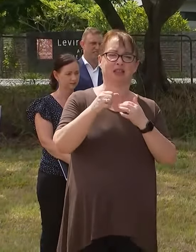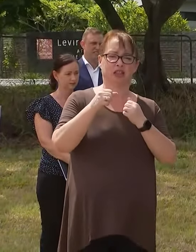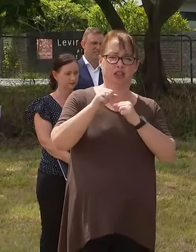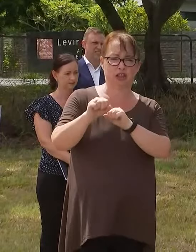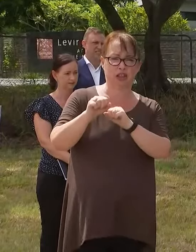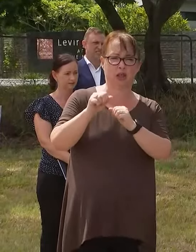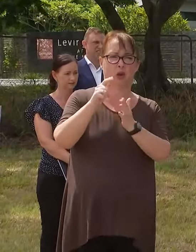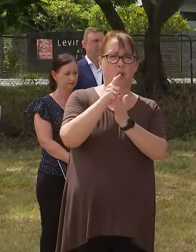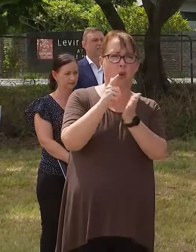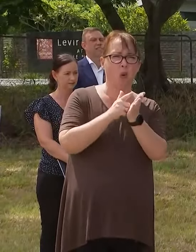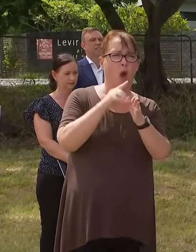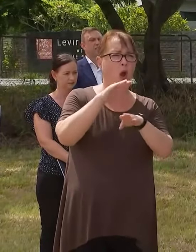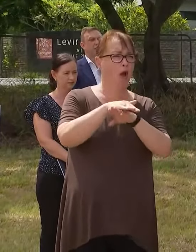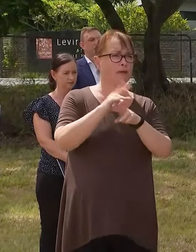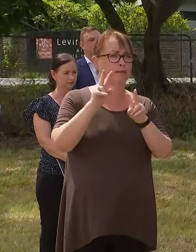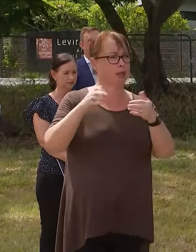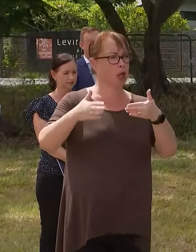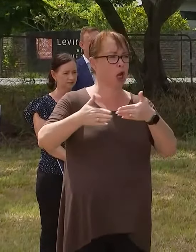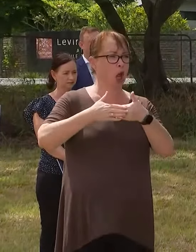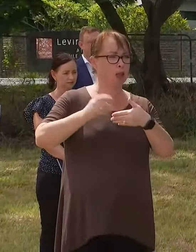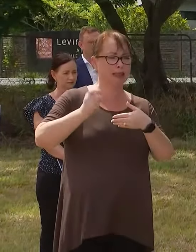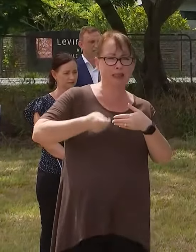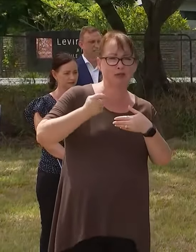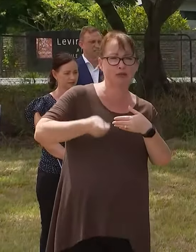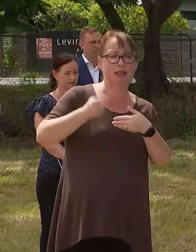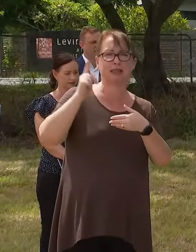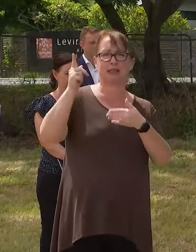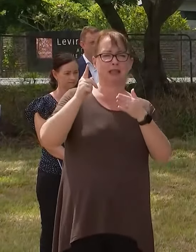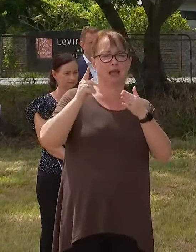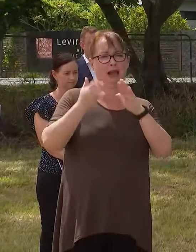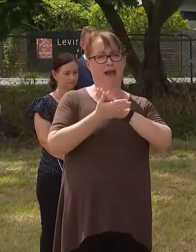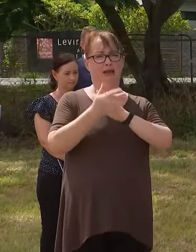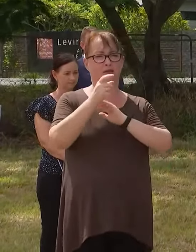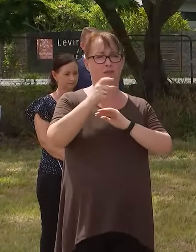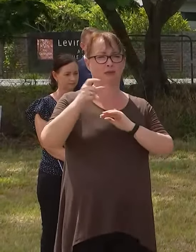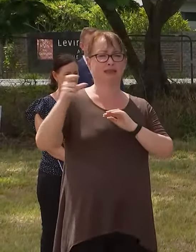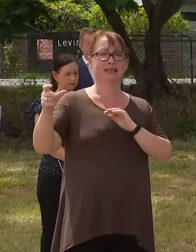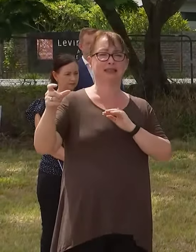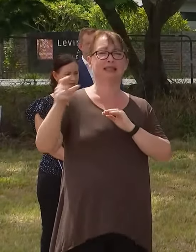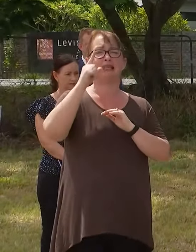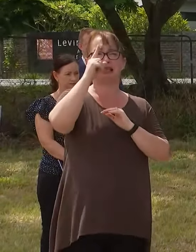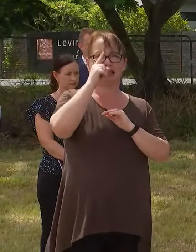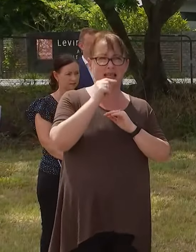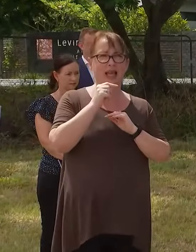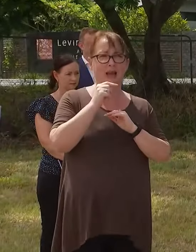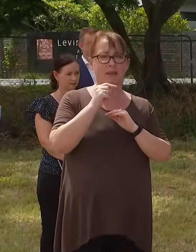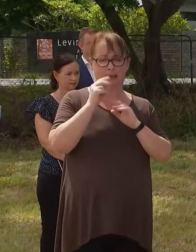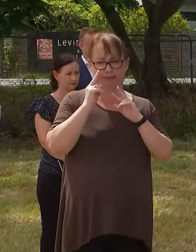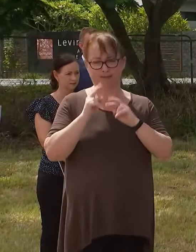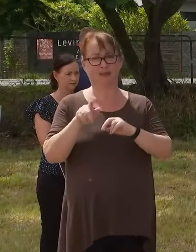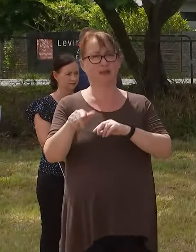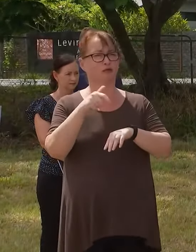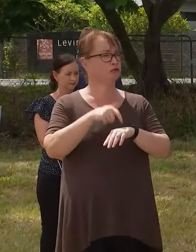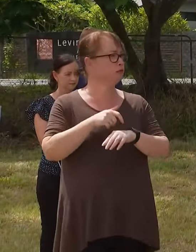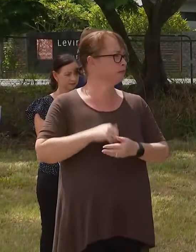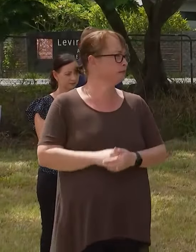those closed hearings or the hearings that the CCC conduct can be canvassed at that time.